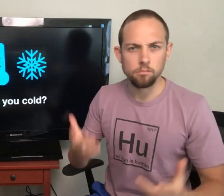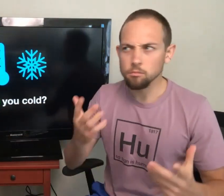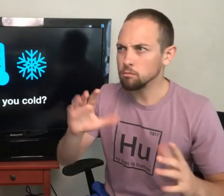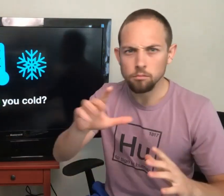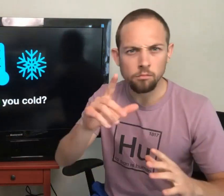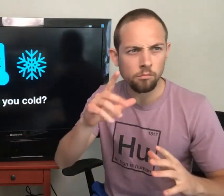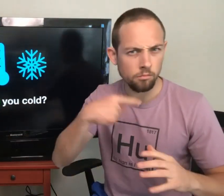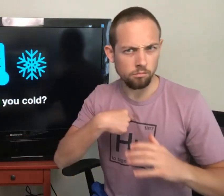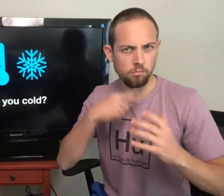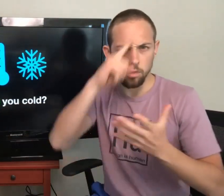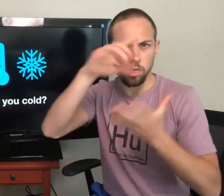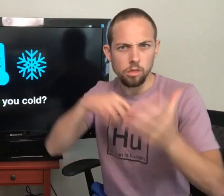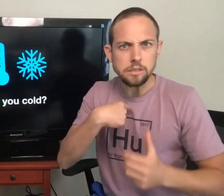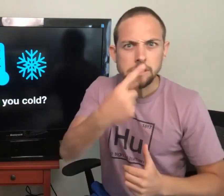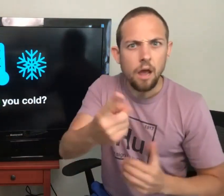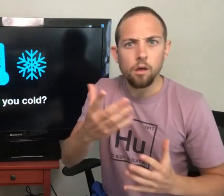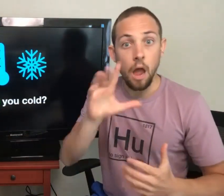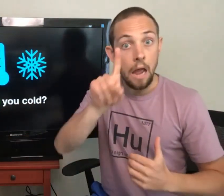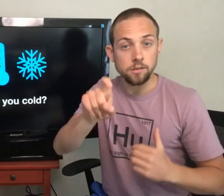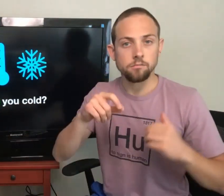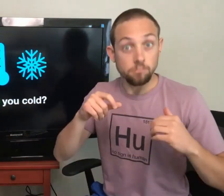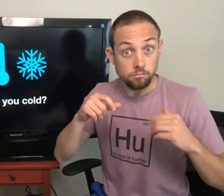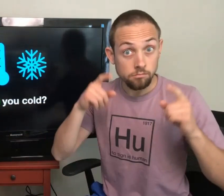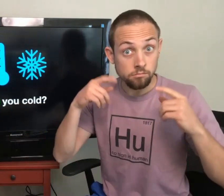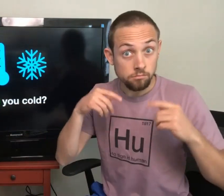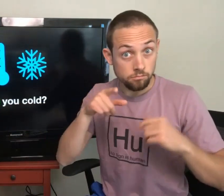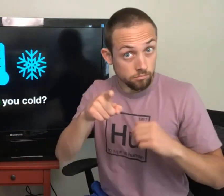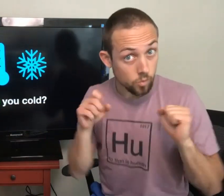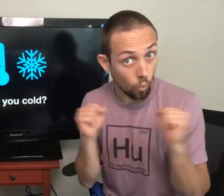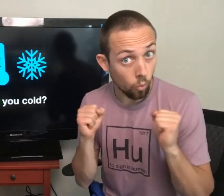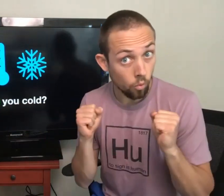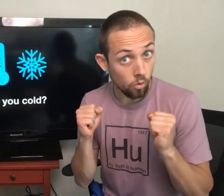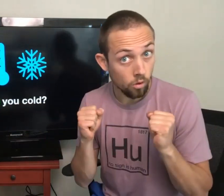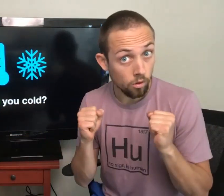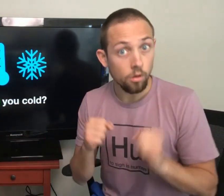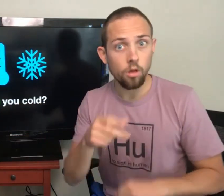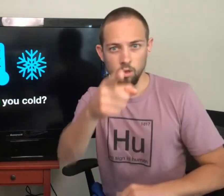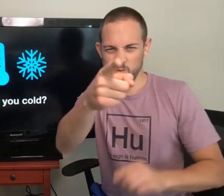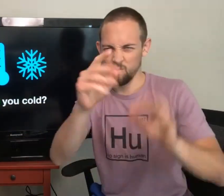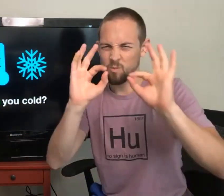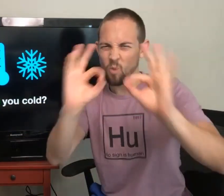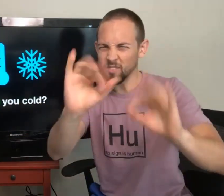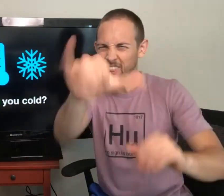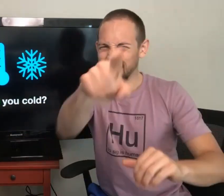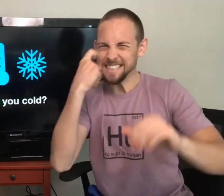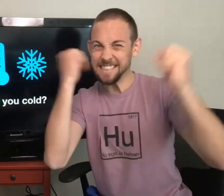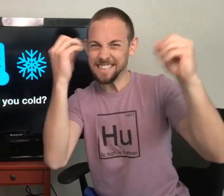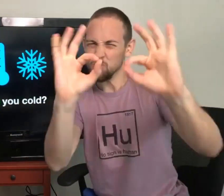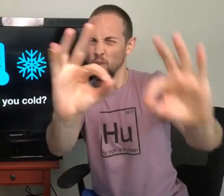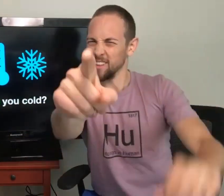You can't do it without that eyebrow movement and head tilt. You just can't. It doesn't make sense. Yes, I see